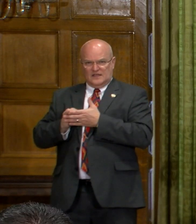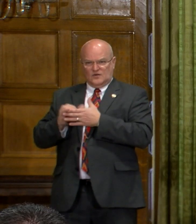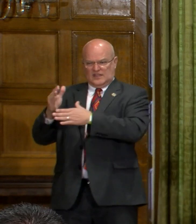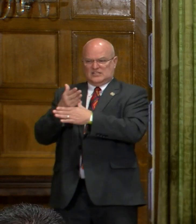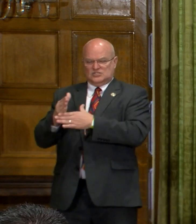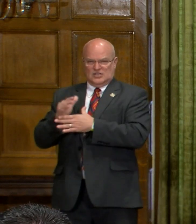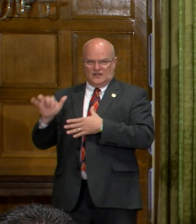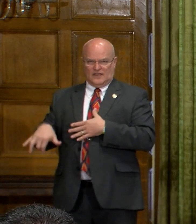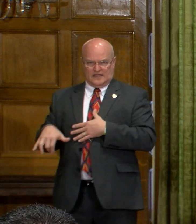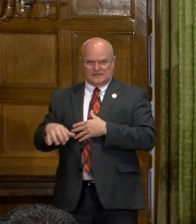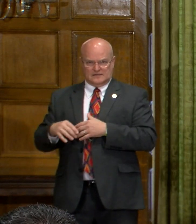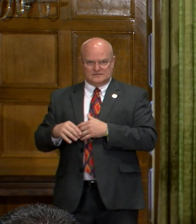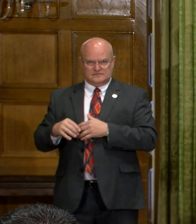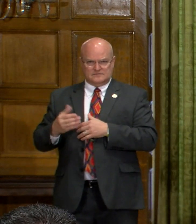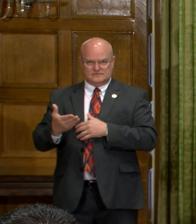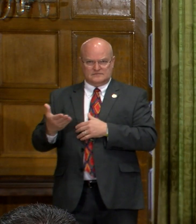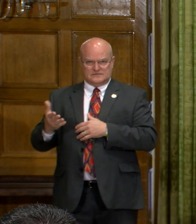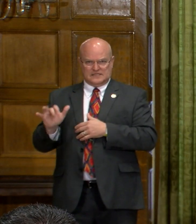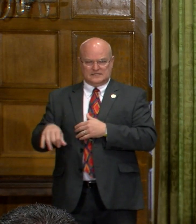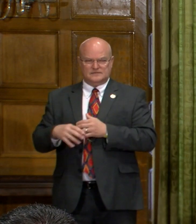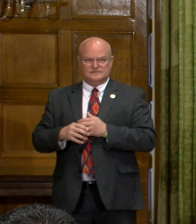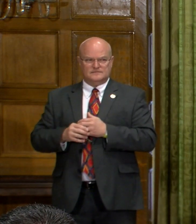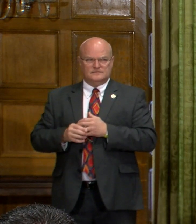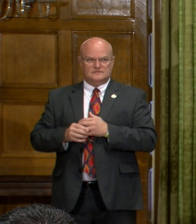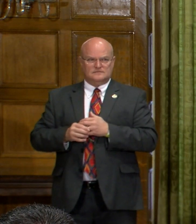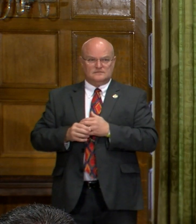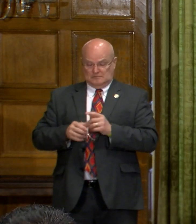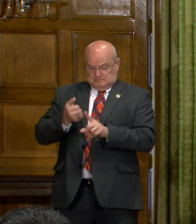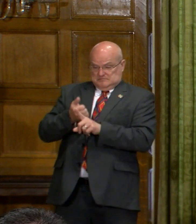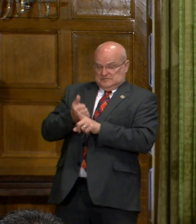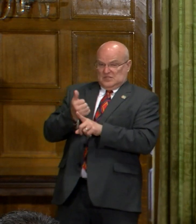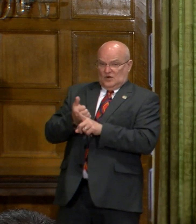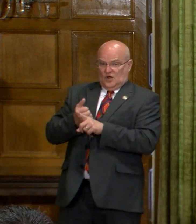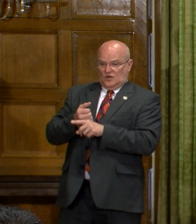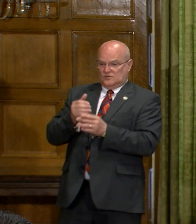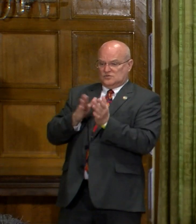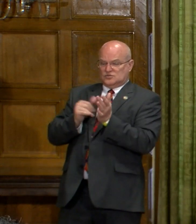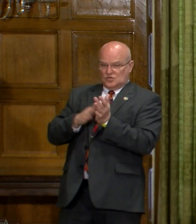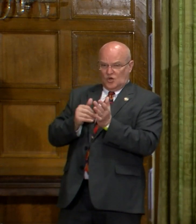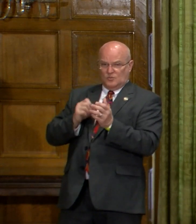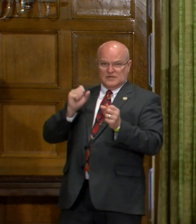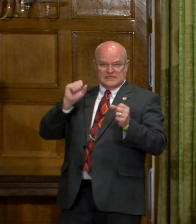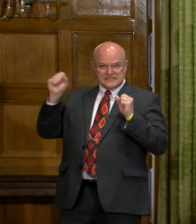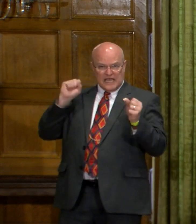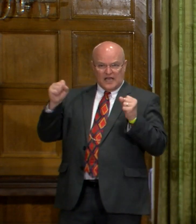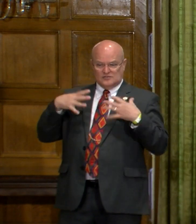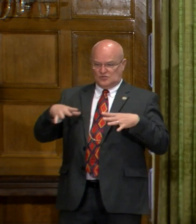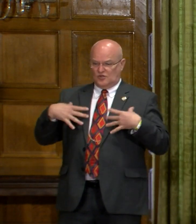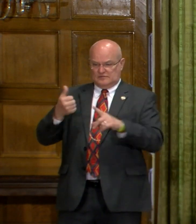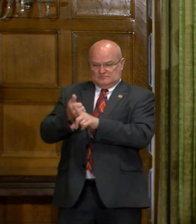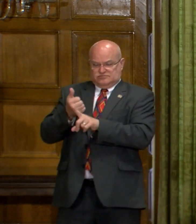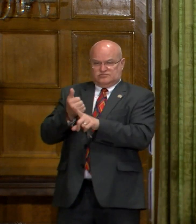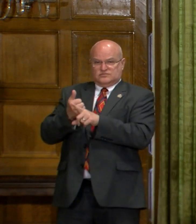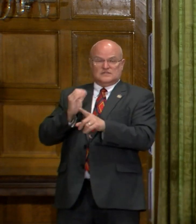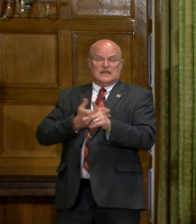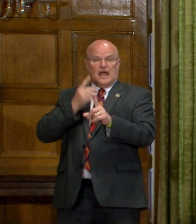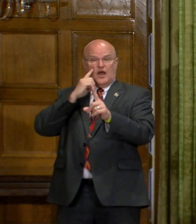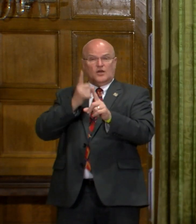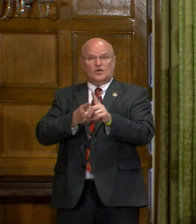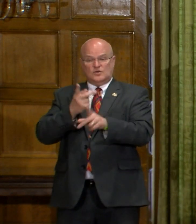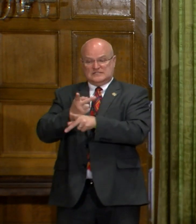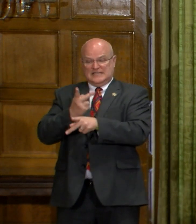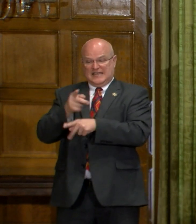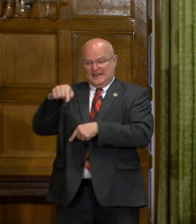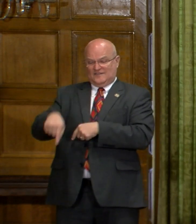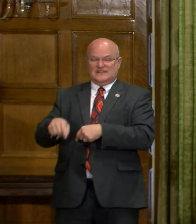do they share supplies and stuff like that? They're issued their own soap, towels, clothing, things of that nature. I mean, it's our goal to